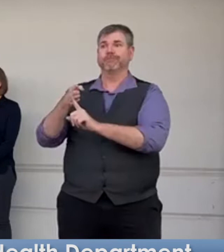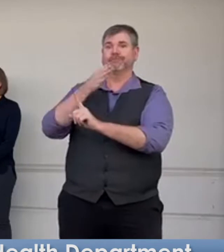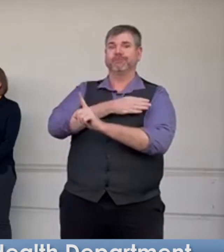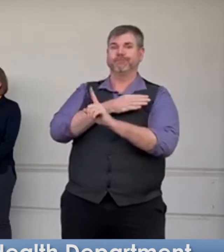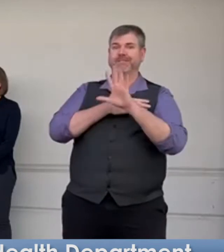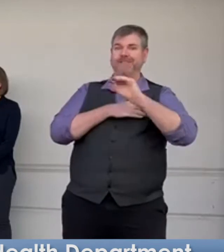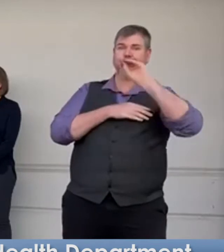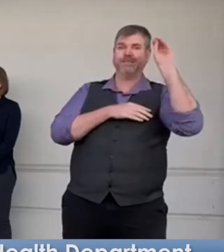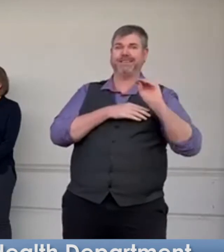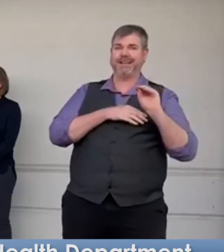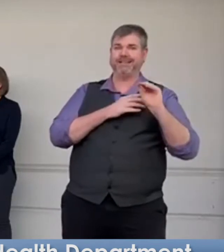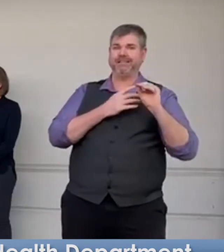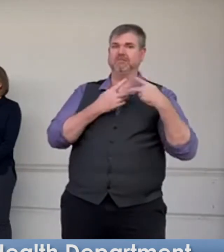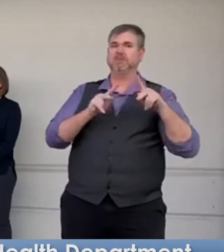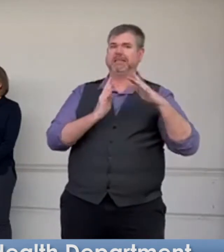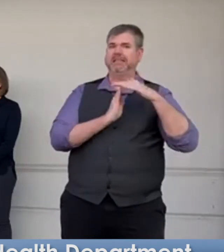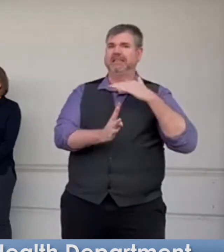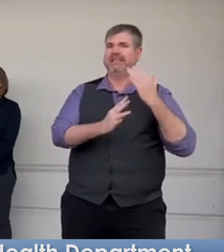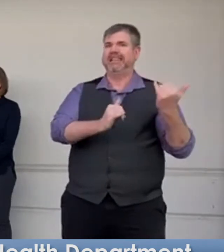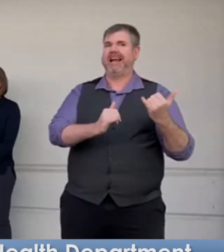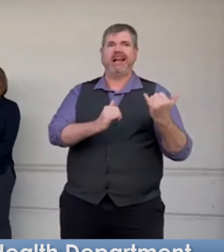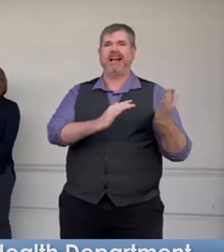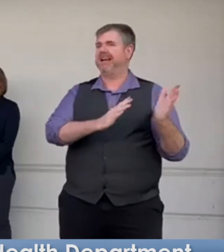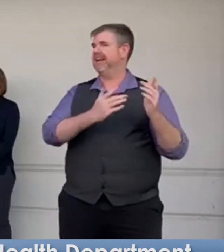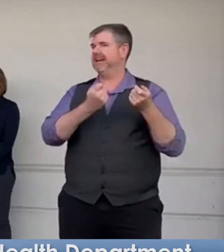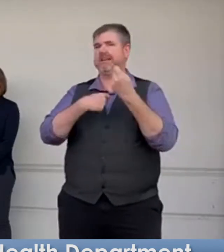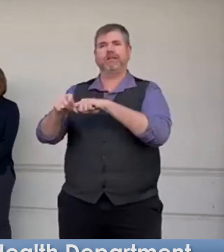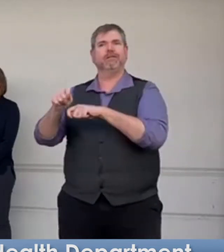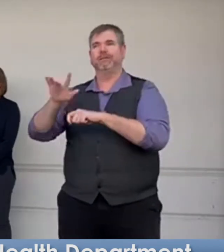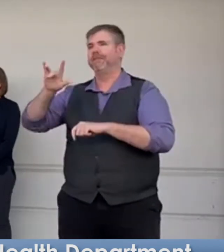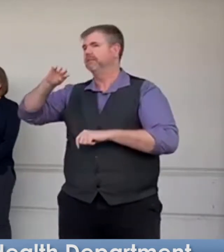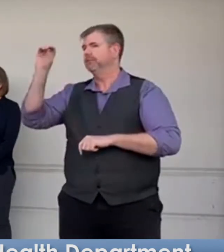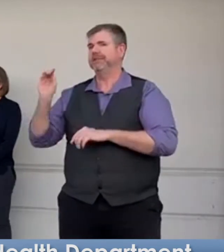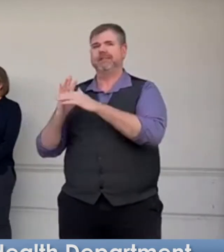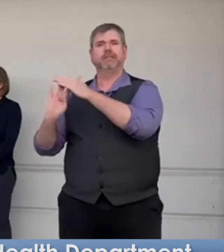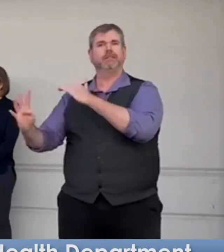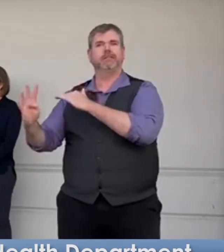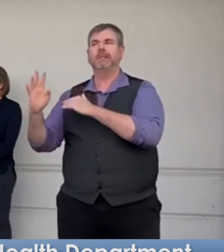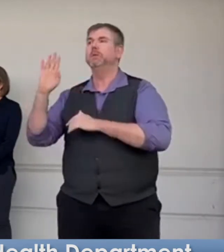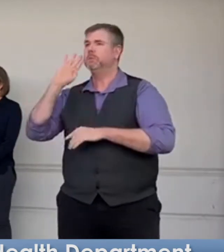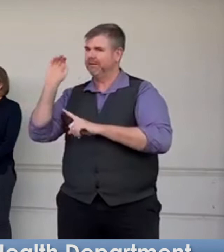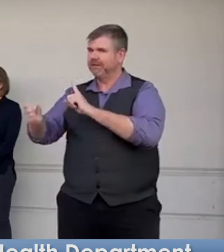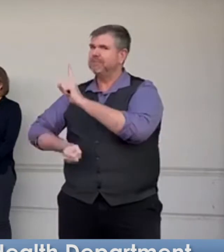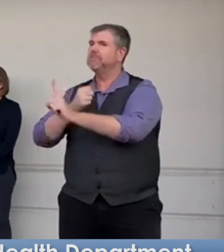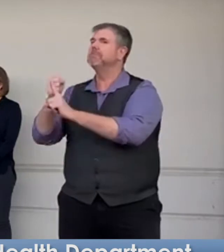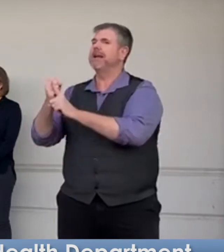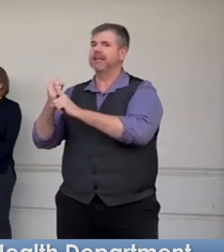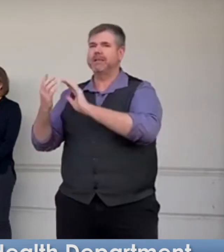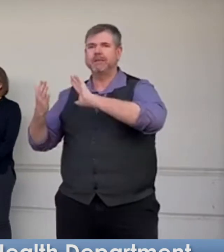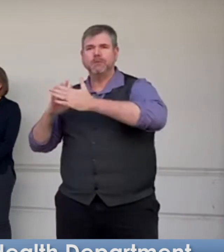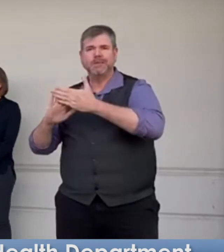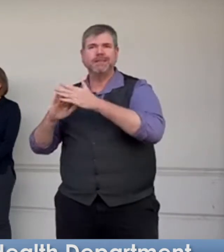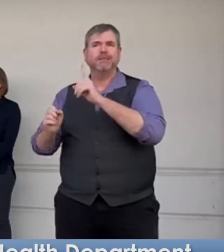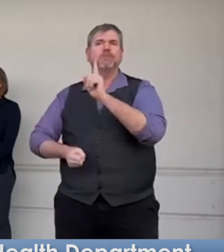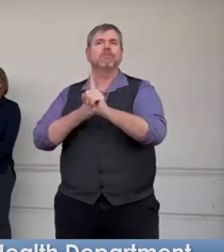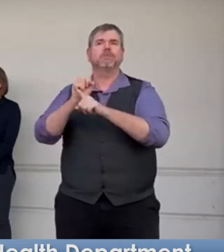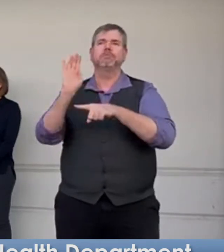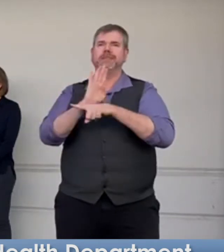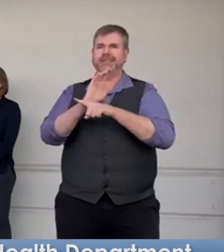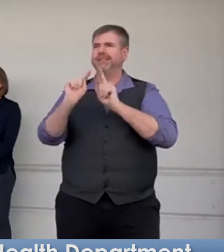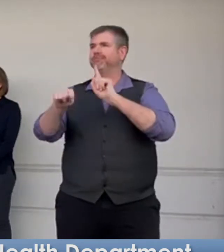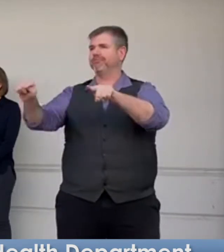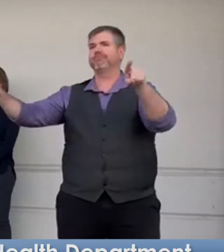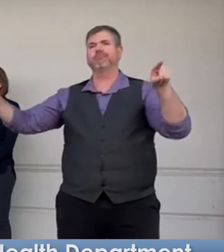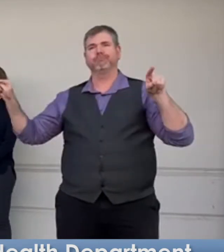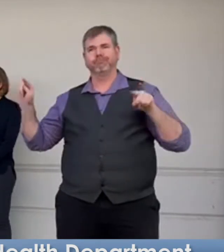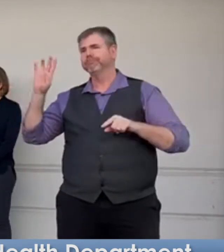community, but we also know that it does make a real significant, substantial difference in the spread of COVID-19. Why do we